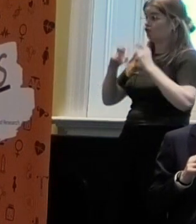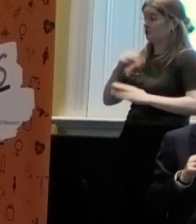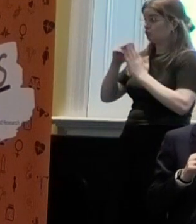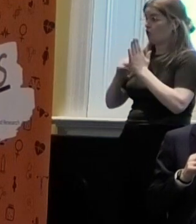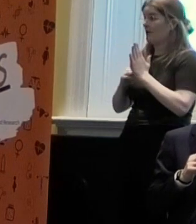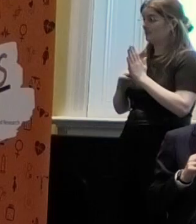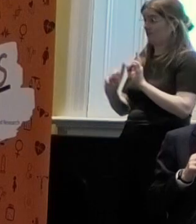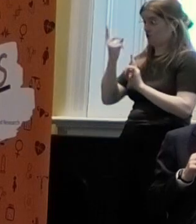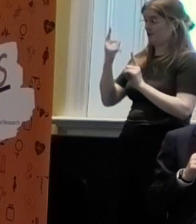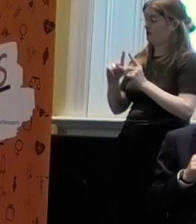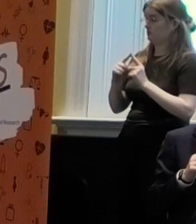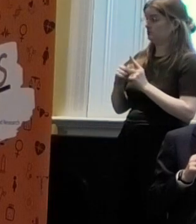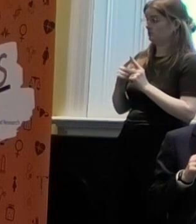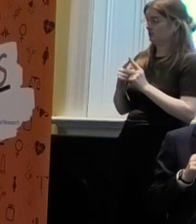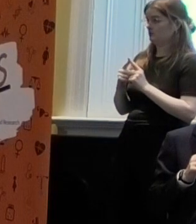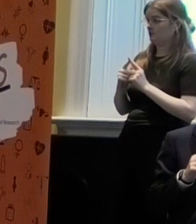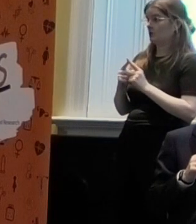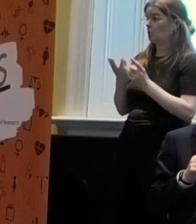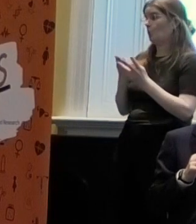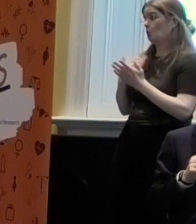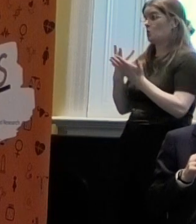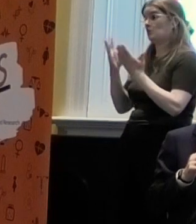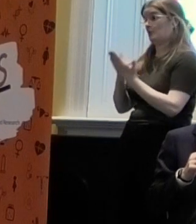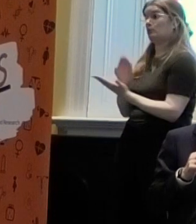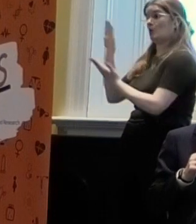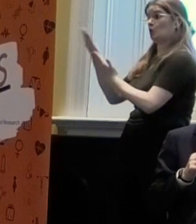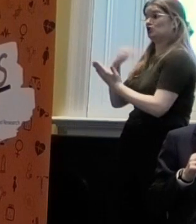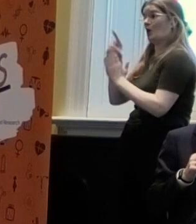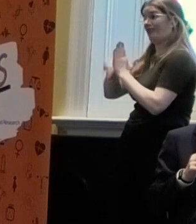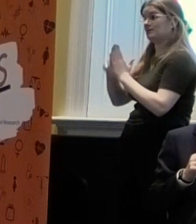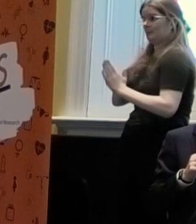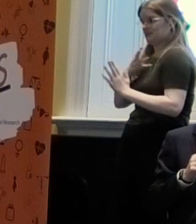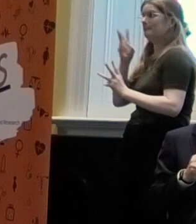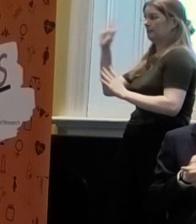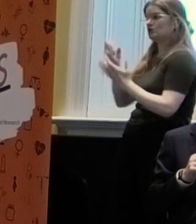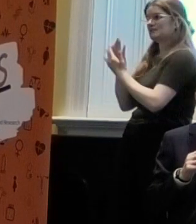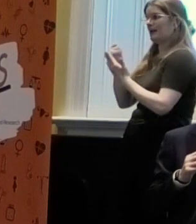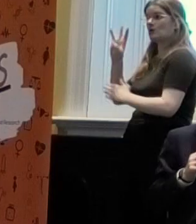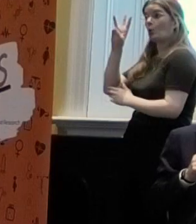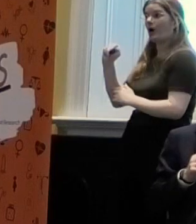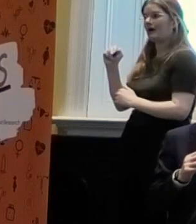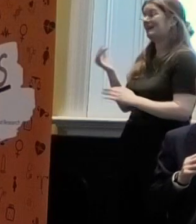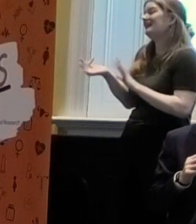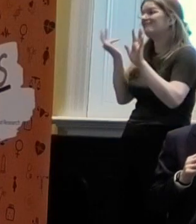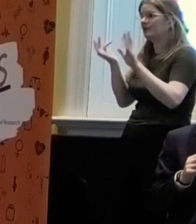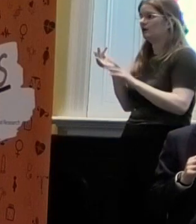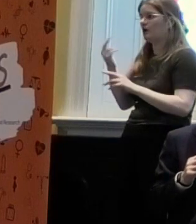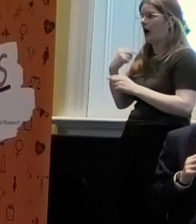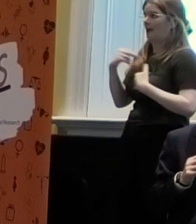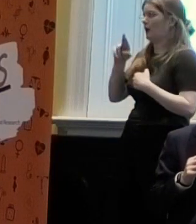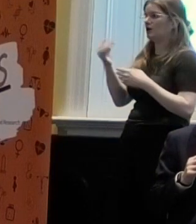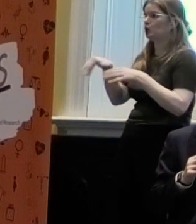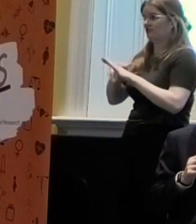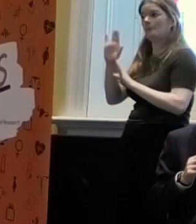programs, first of all, when you're bringing it through your ethics committee, you have to justify why if you're not being inclusive, you have